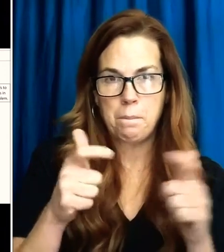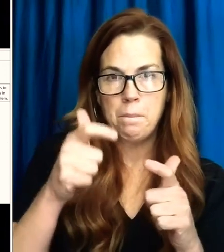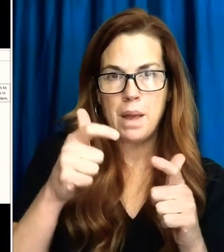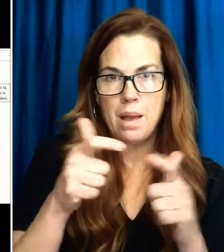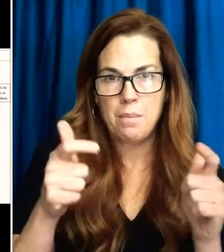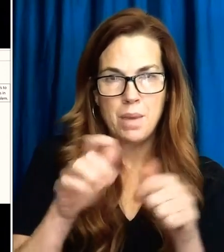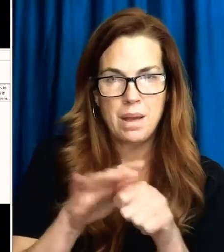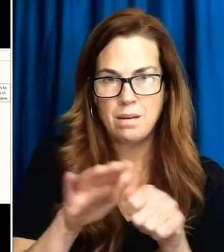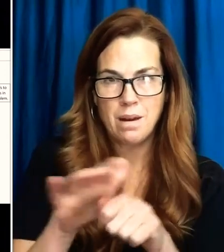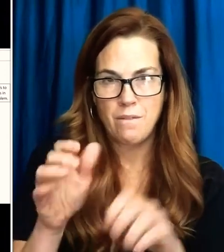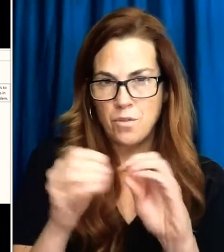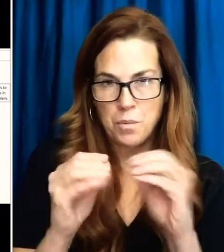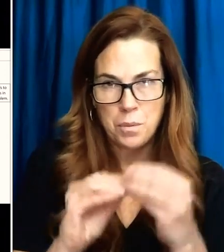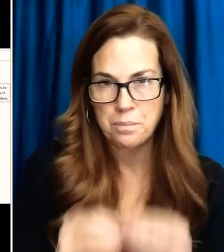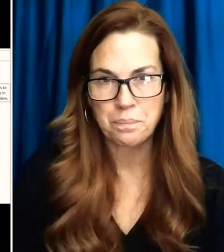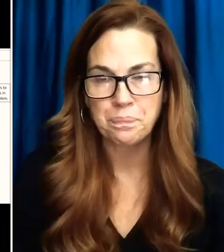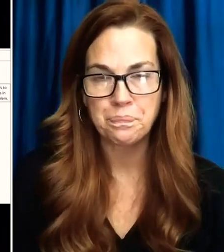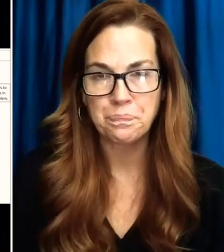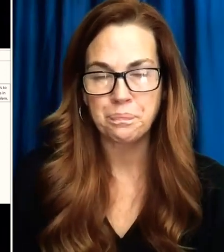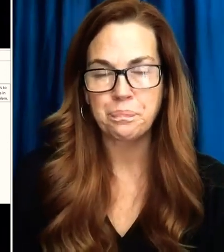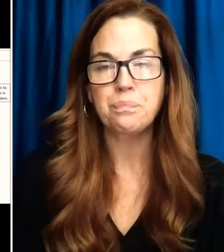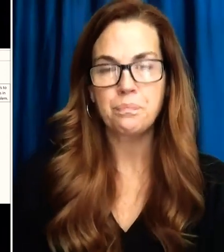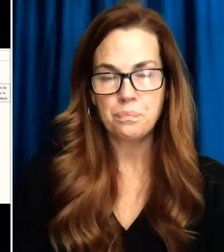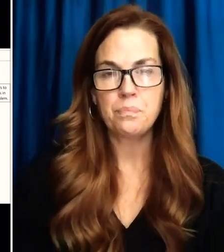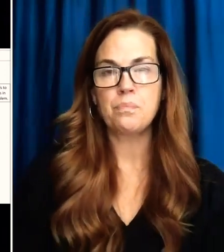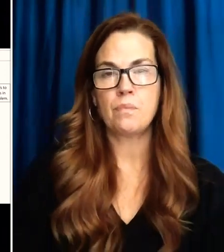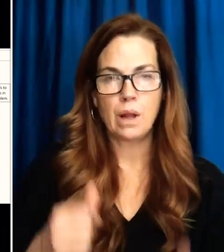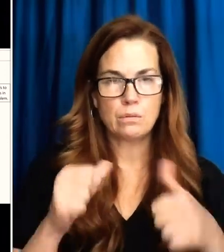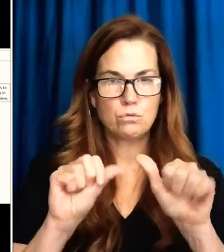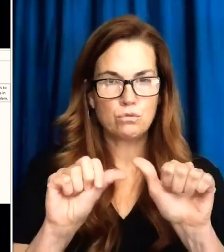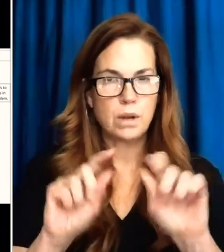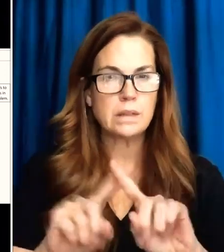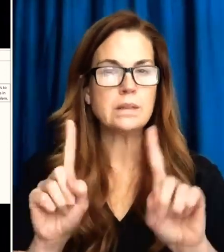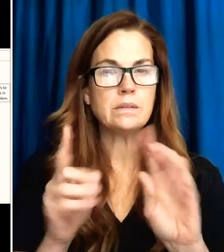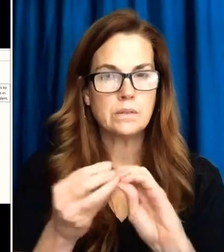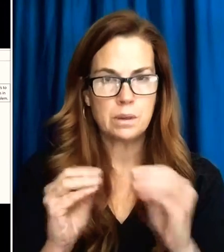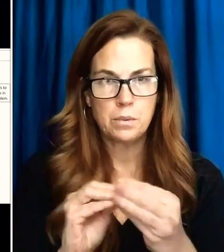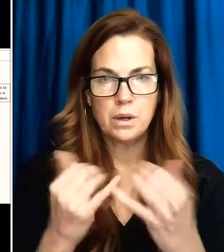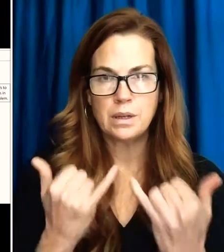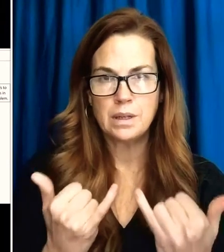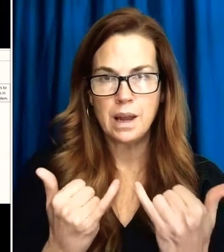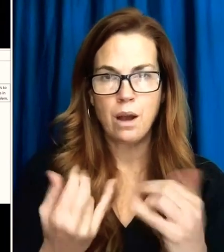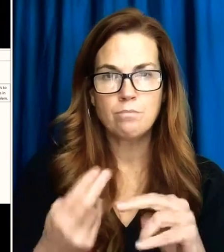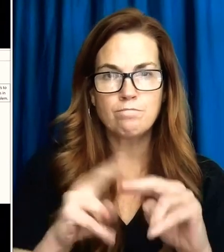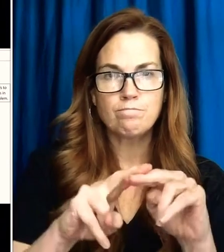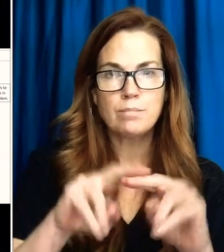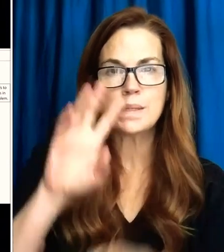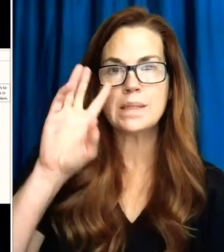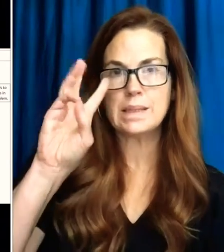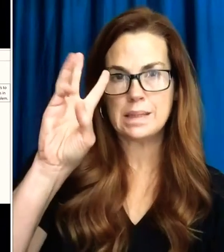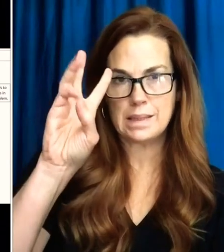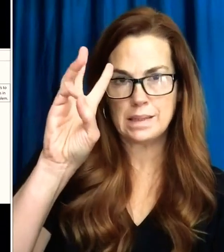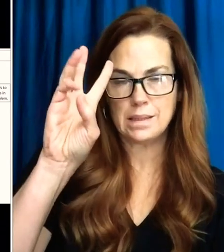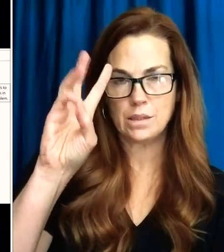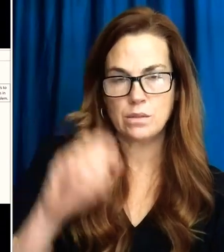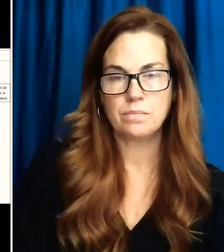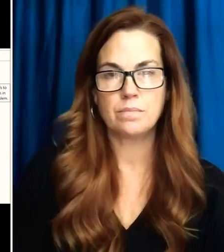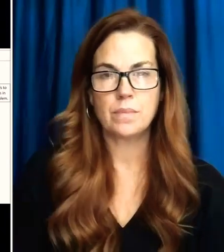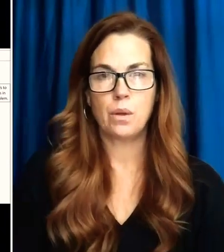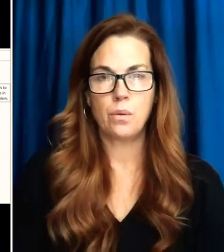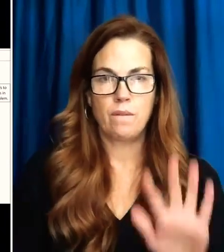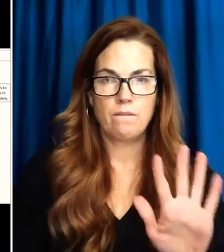let's try 6. So I'm going to do 5 times 6, and 5 times 6 is